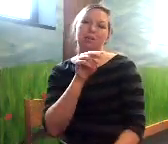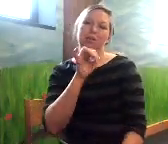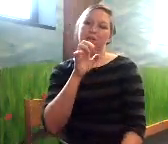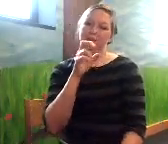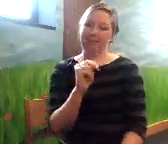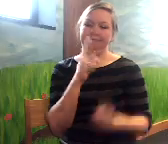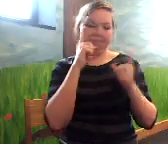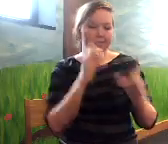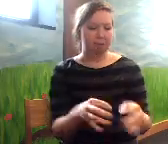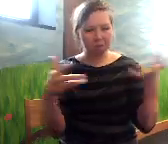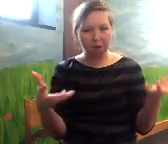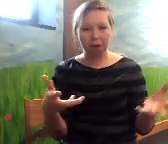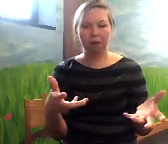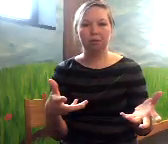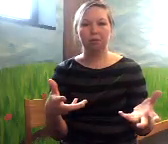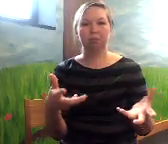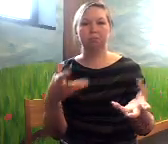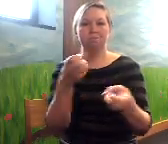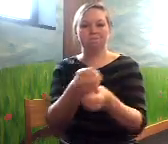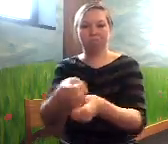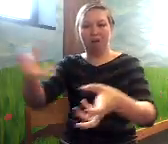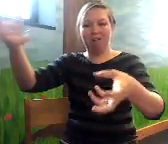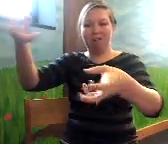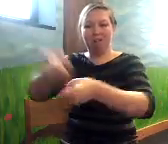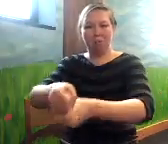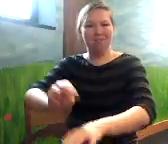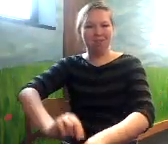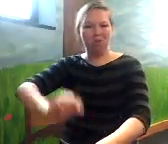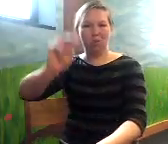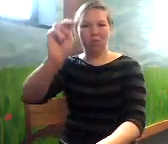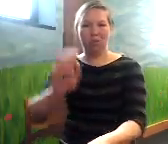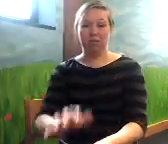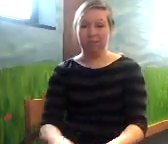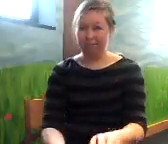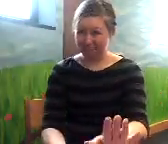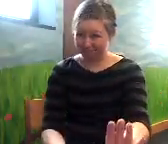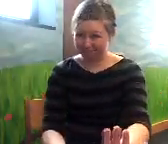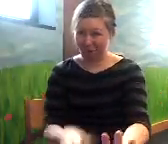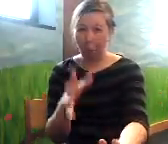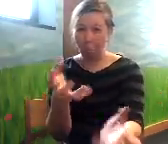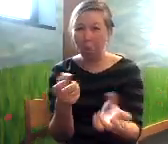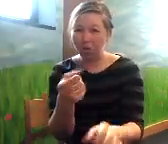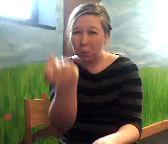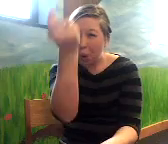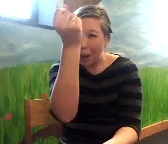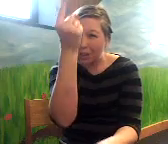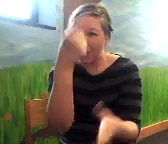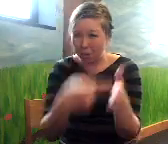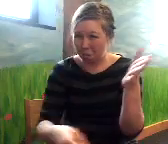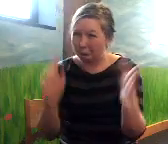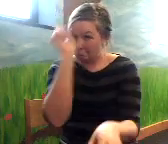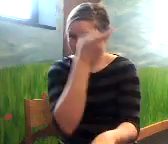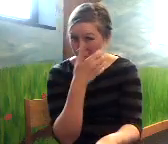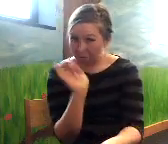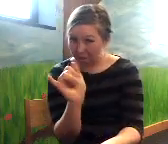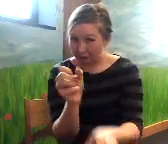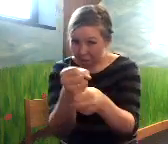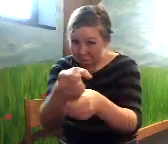the U.S. will drop more tonnage of bombs on North Vietnam